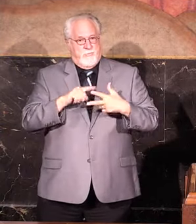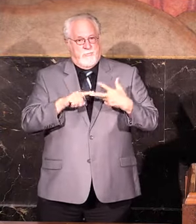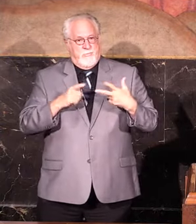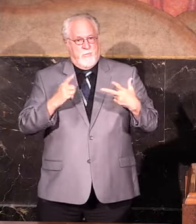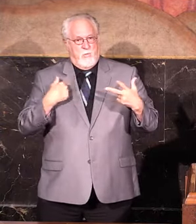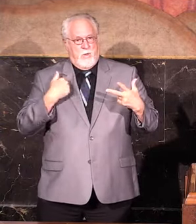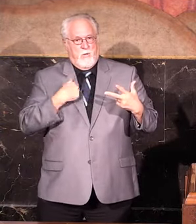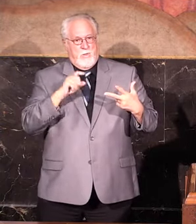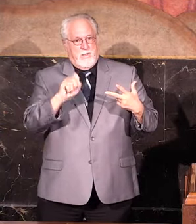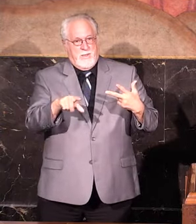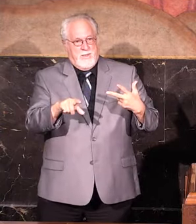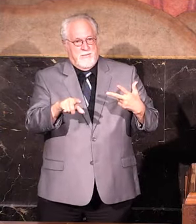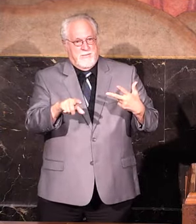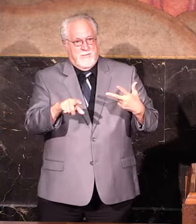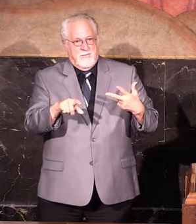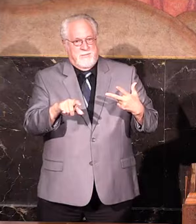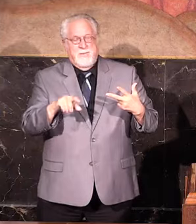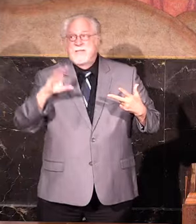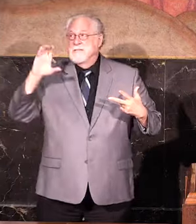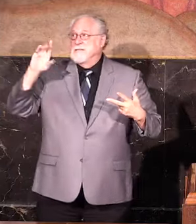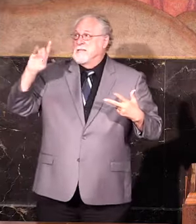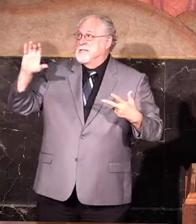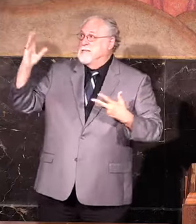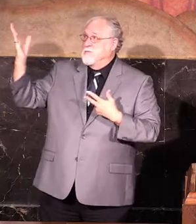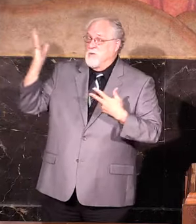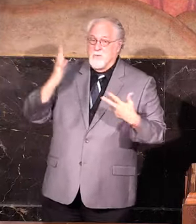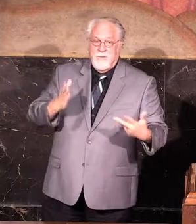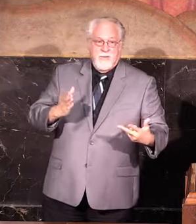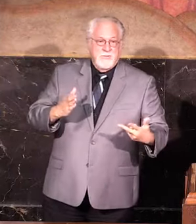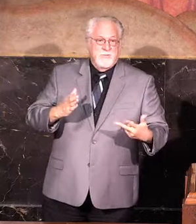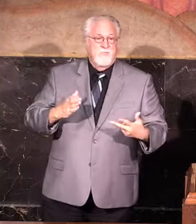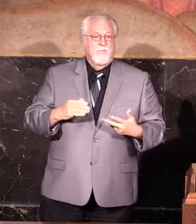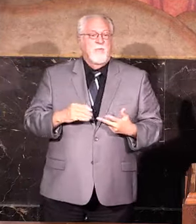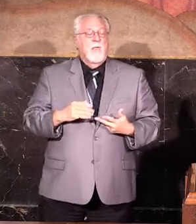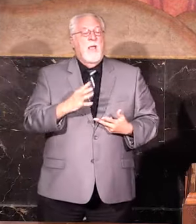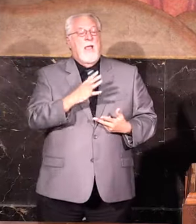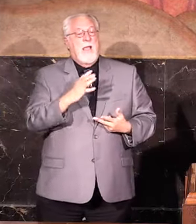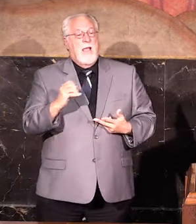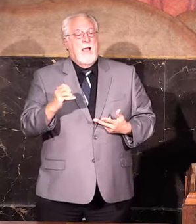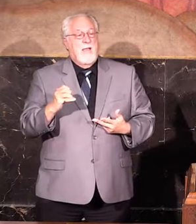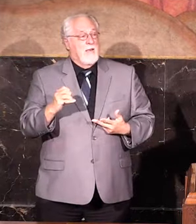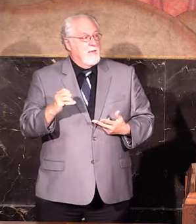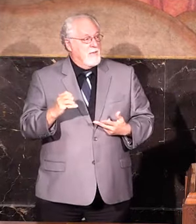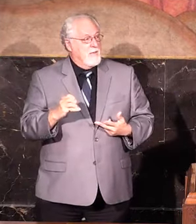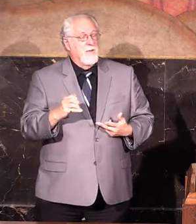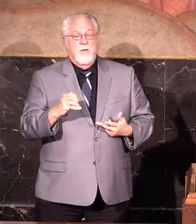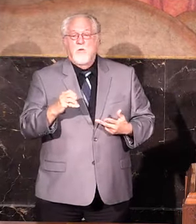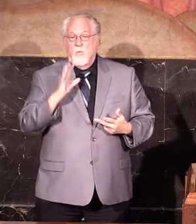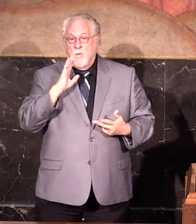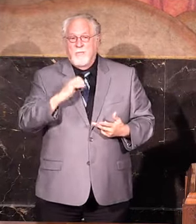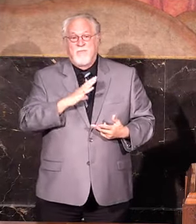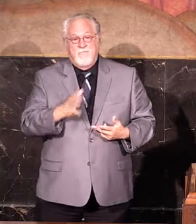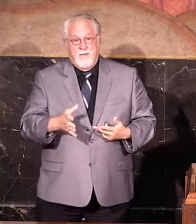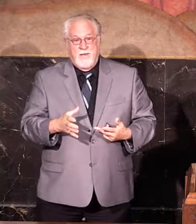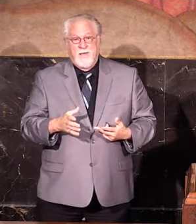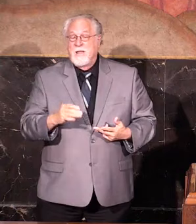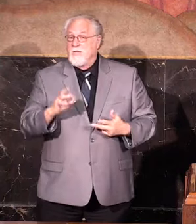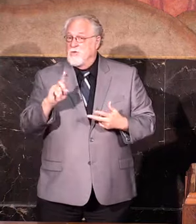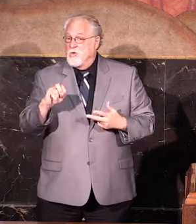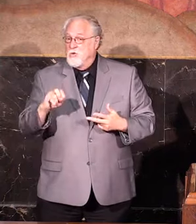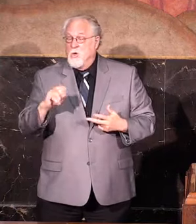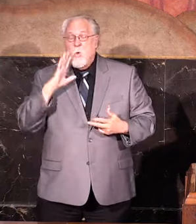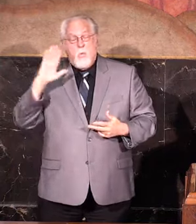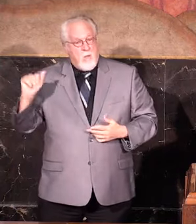people to do. All these CDC recommended things. And if we do, we're going to be just fine. And we're going to get back